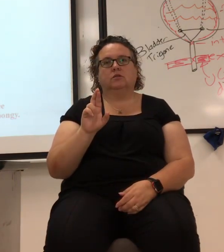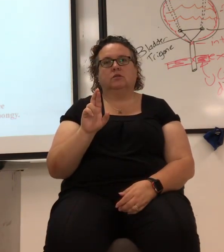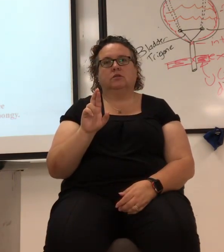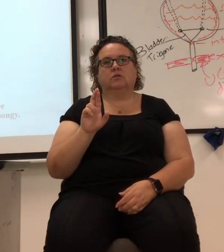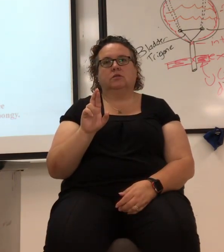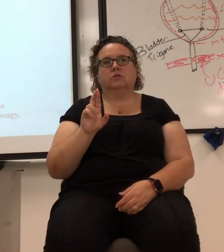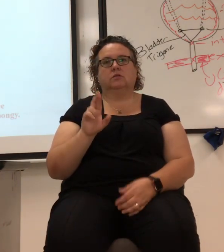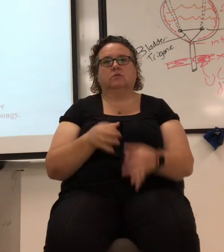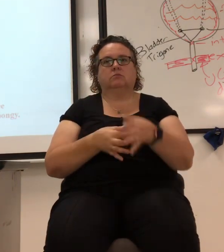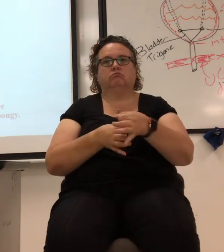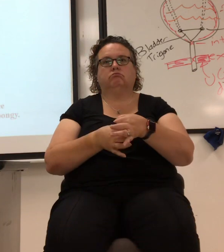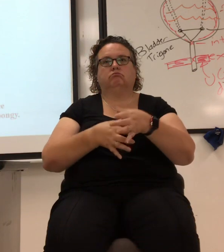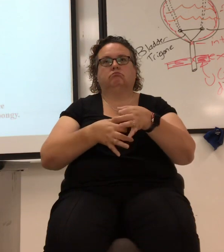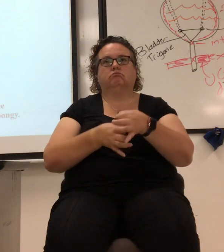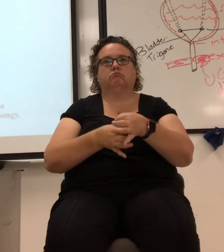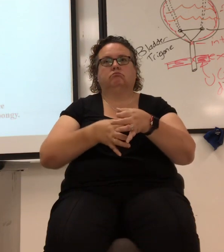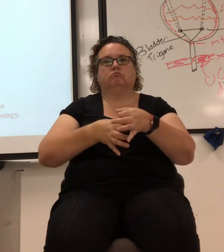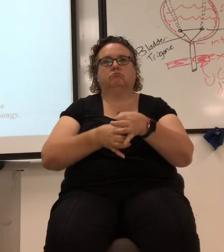what you have to do.